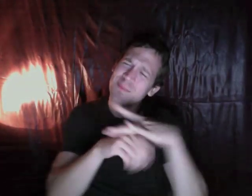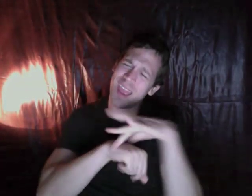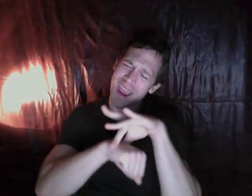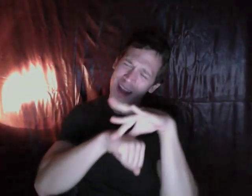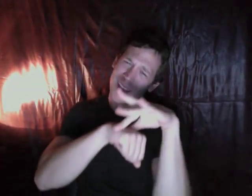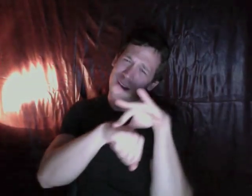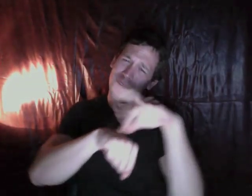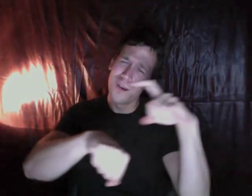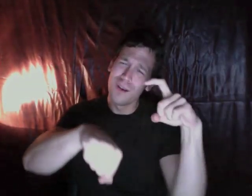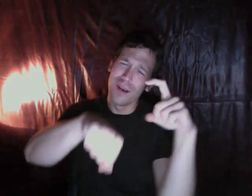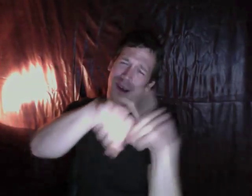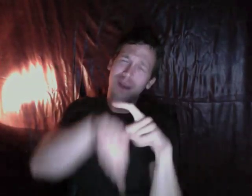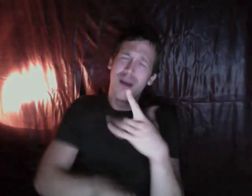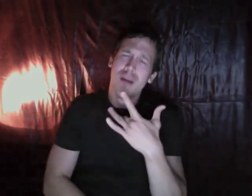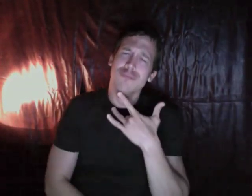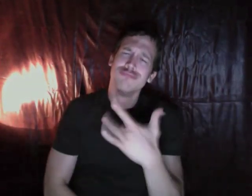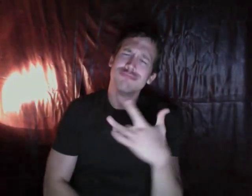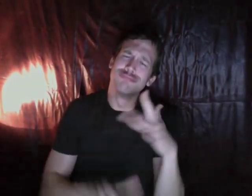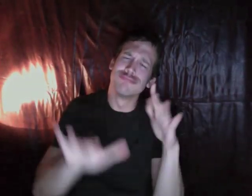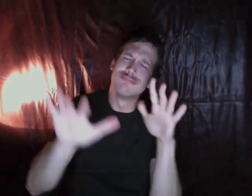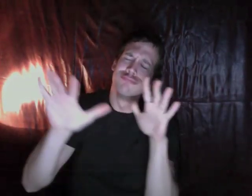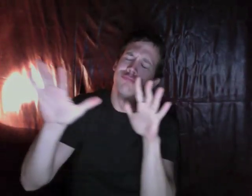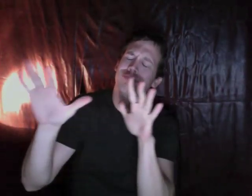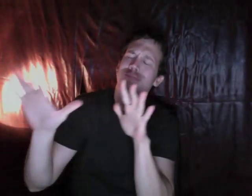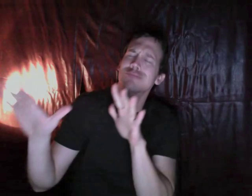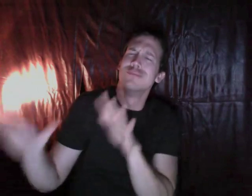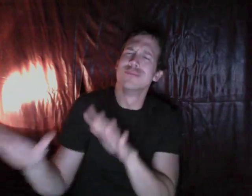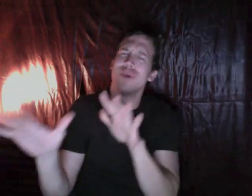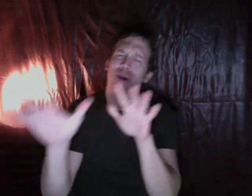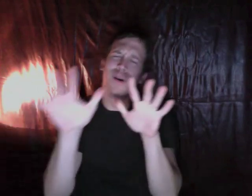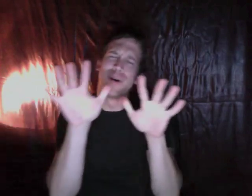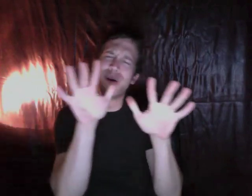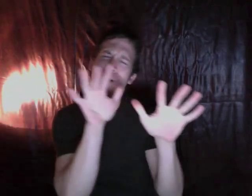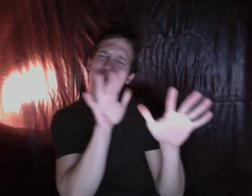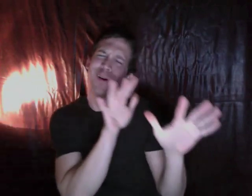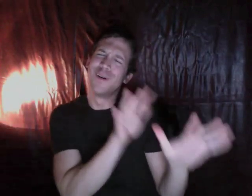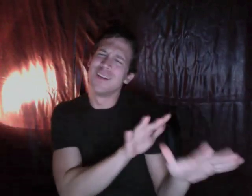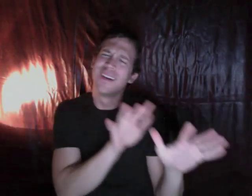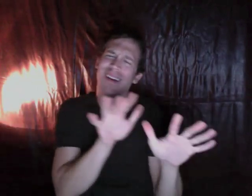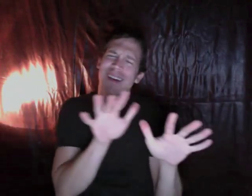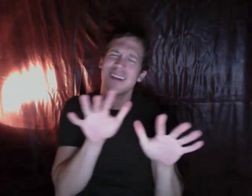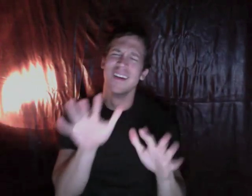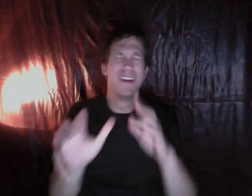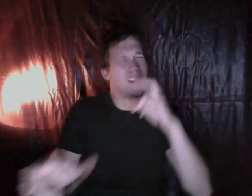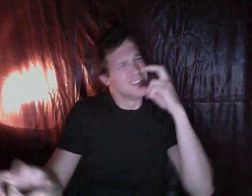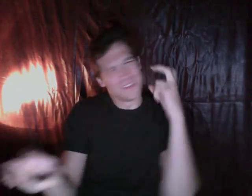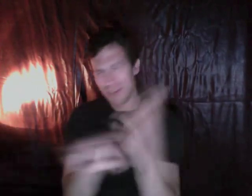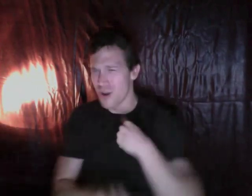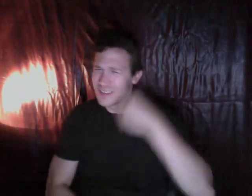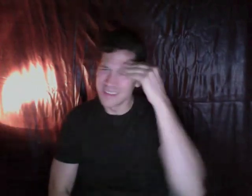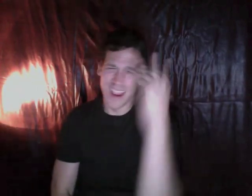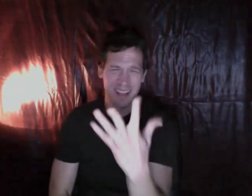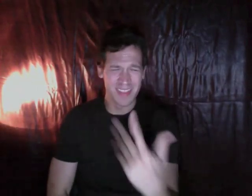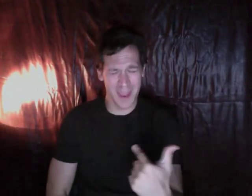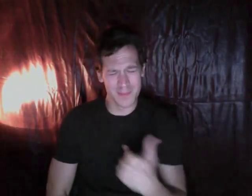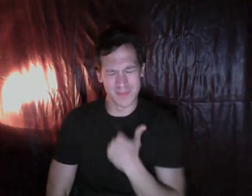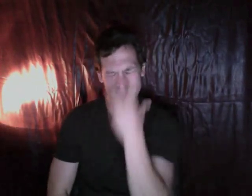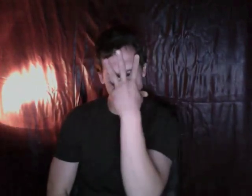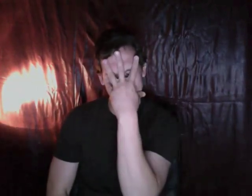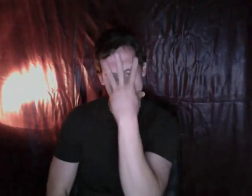that planet Earth turns slowly. It's hard to say that I'd rather